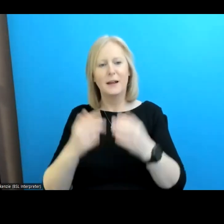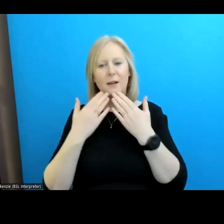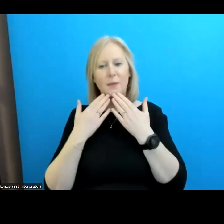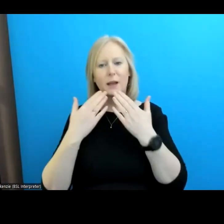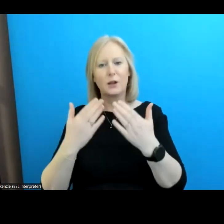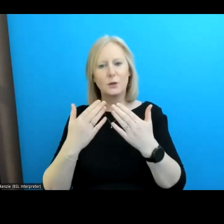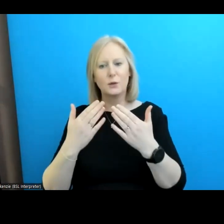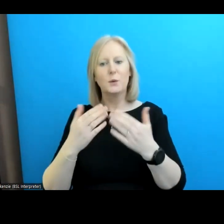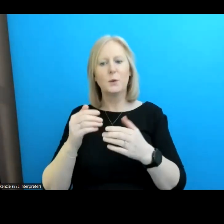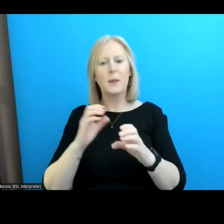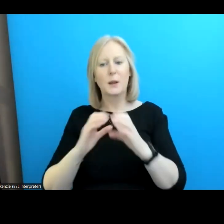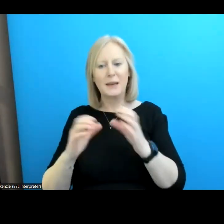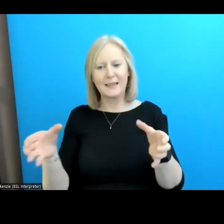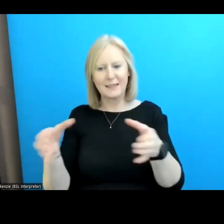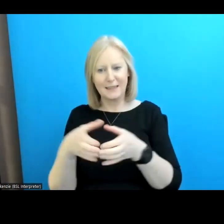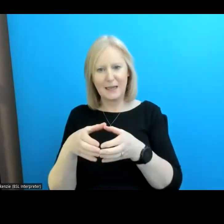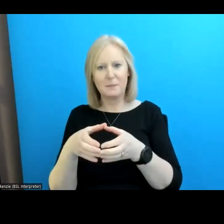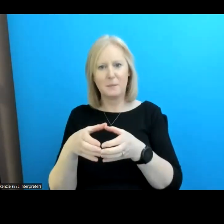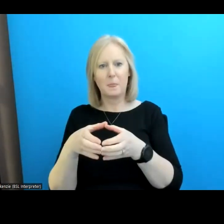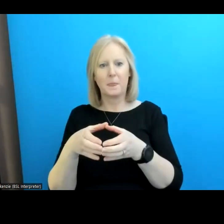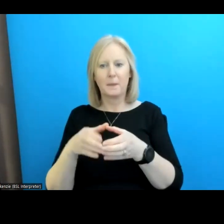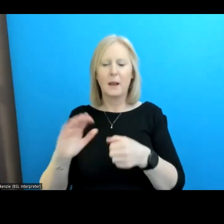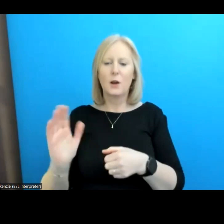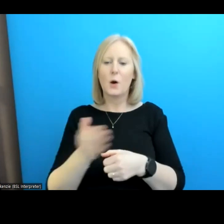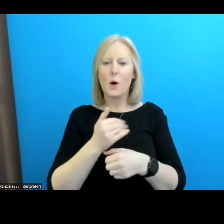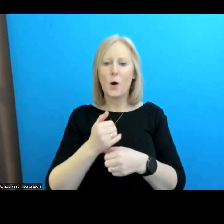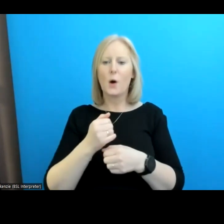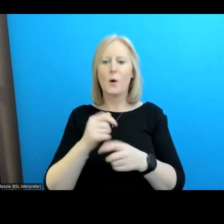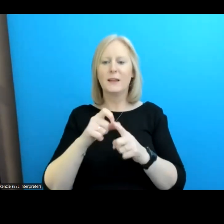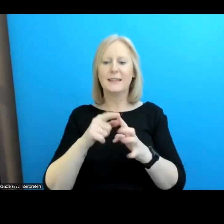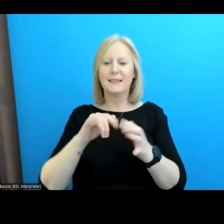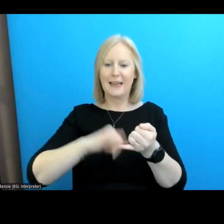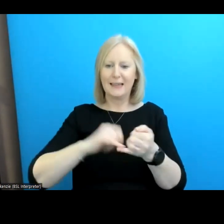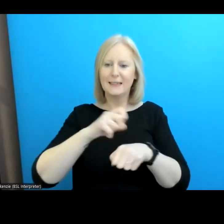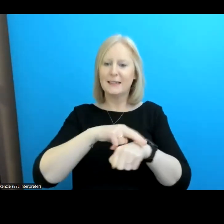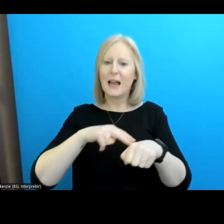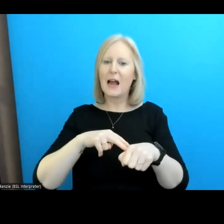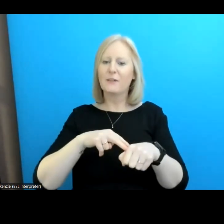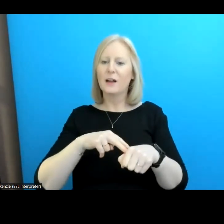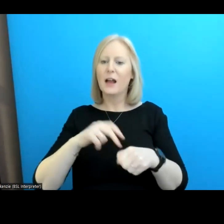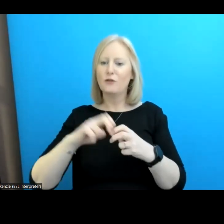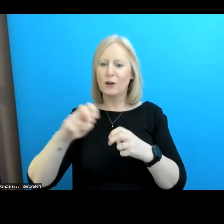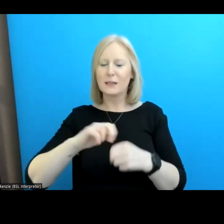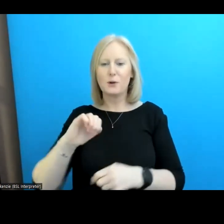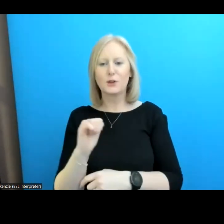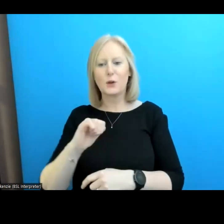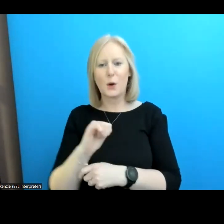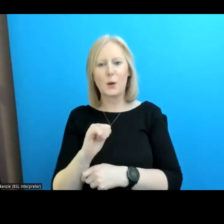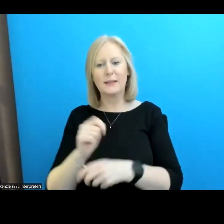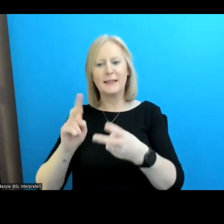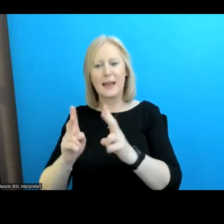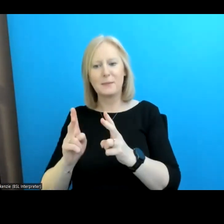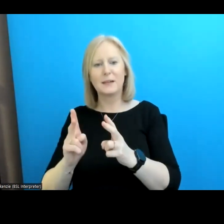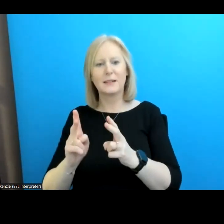the communications team and all the DES staff and all the Transport Scotland staff working on this. And thank you to our BSL interpreters and captioners as